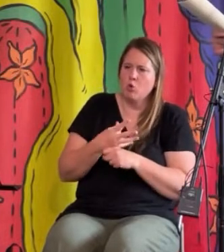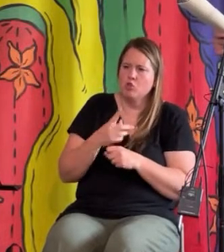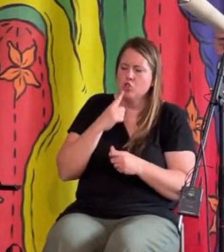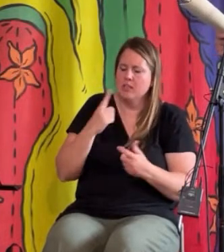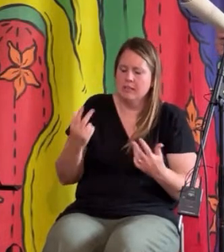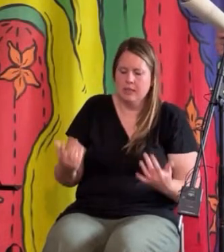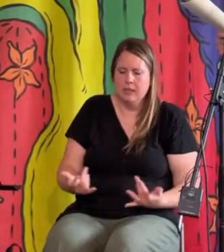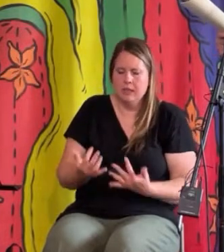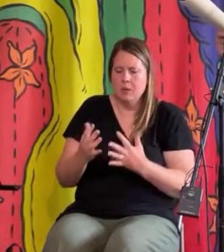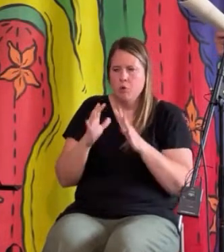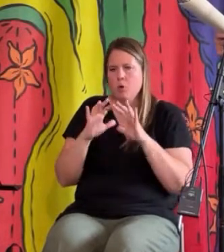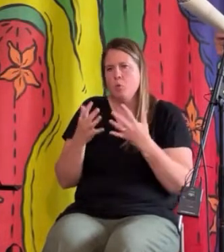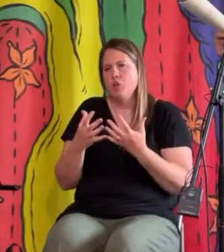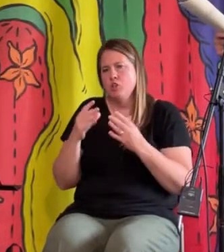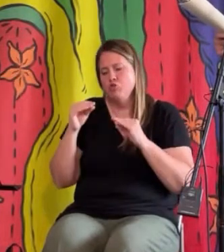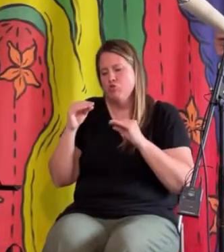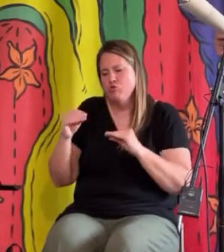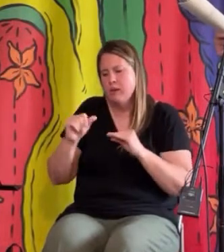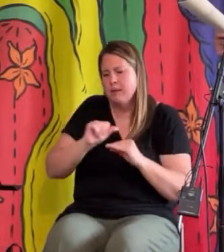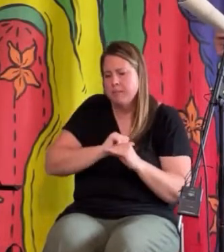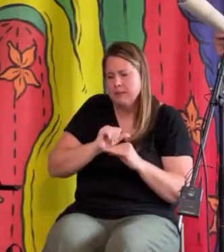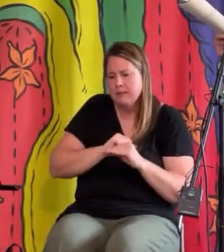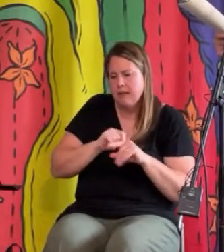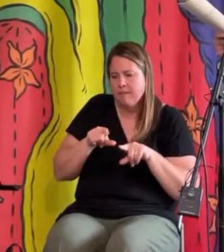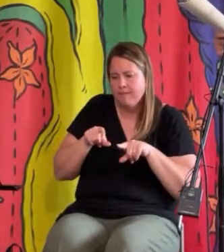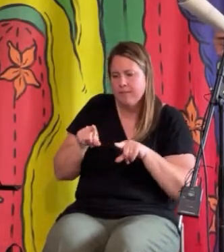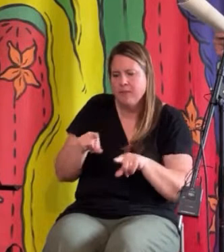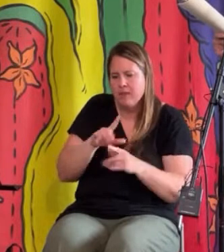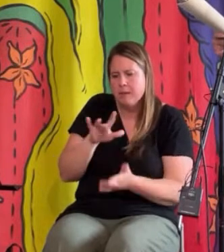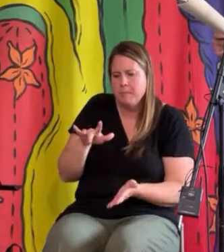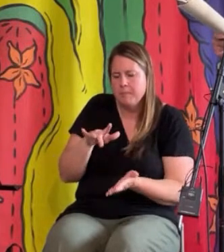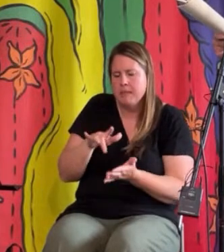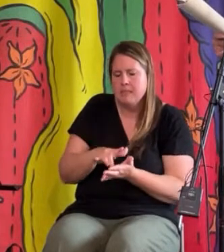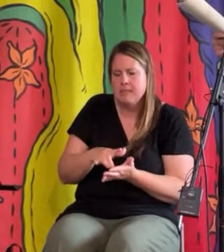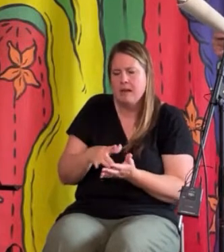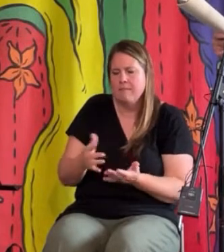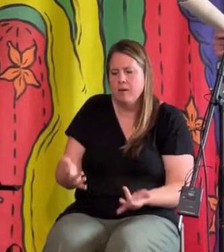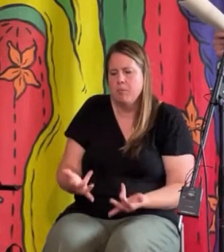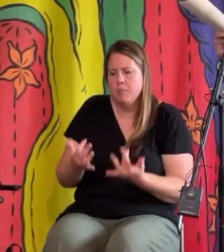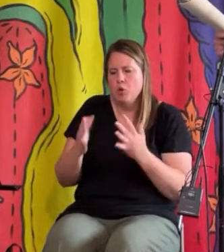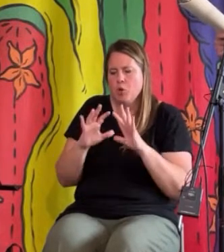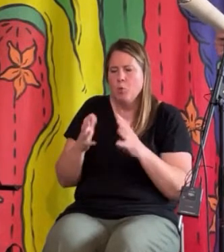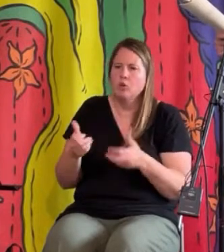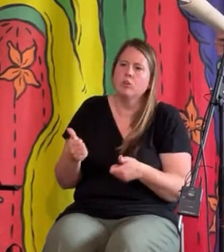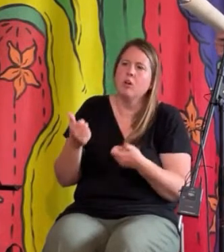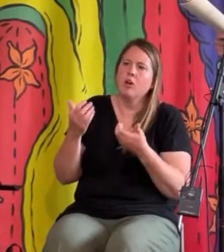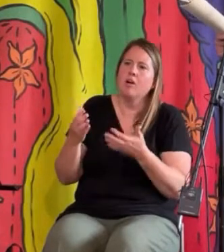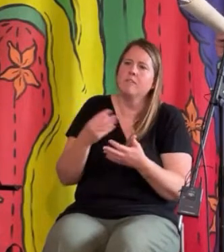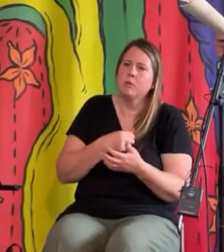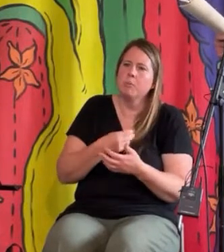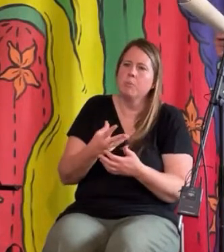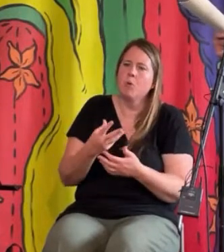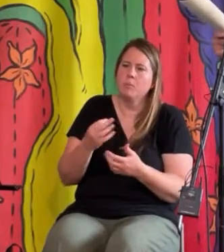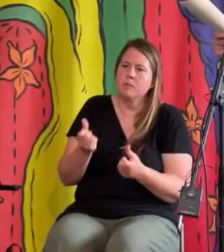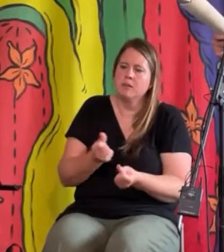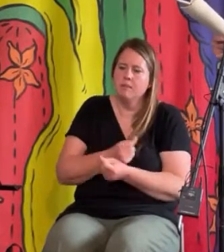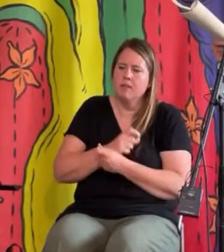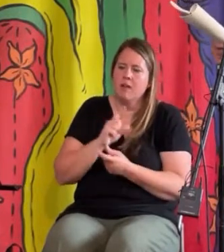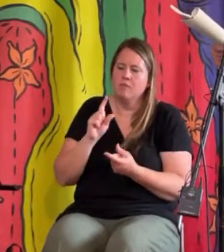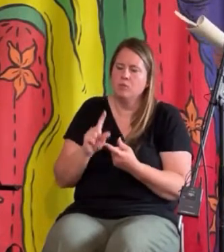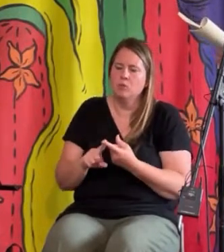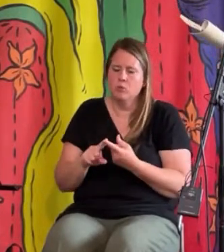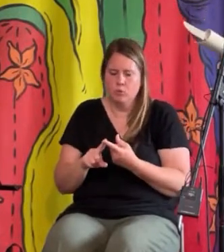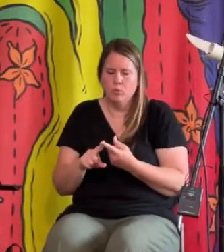To train myself in the midst of a burning world to offer poems of love to a burning